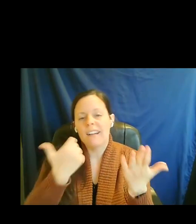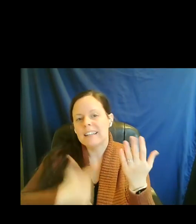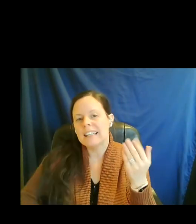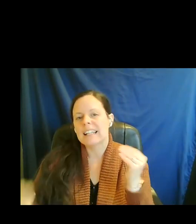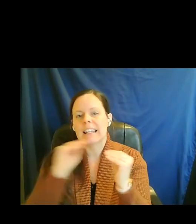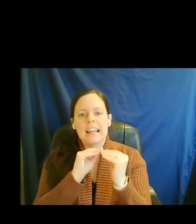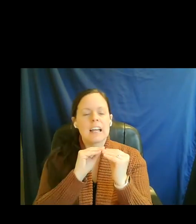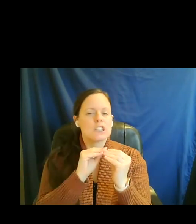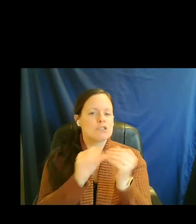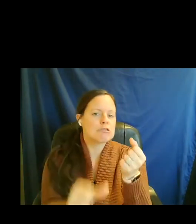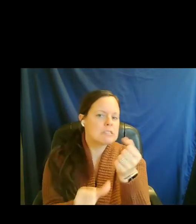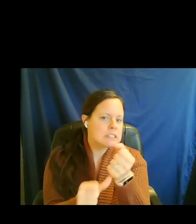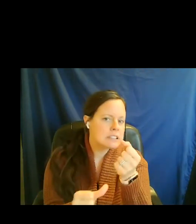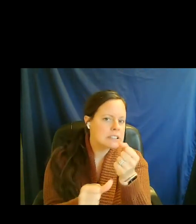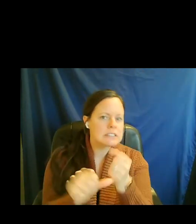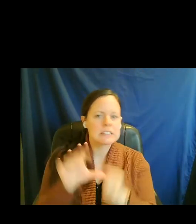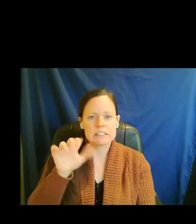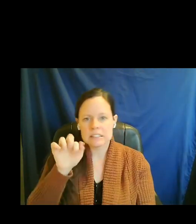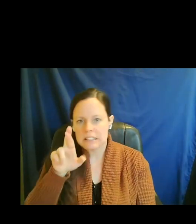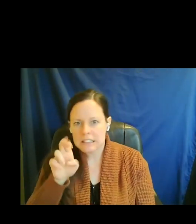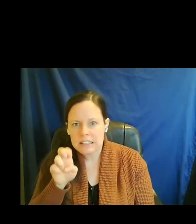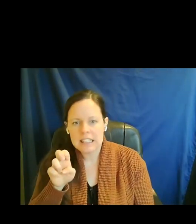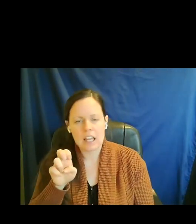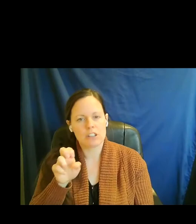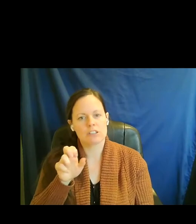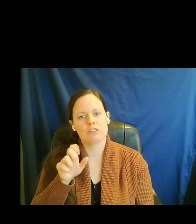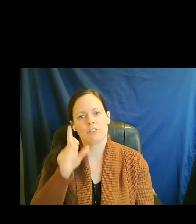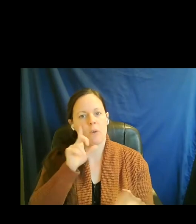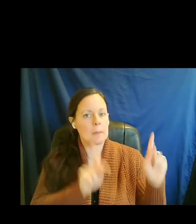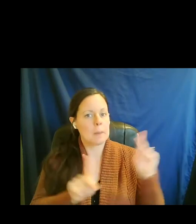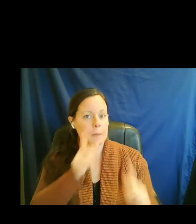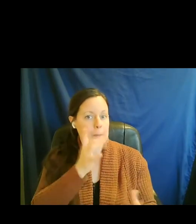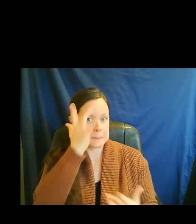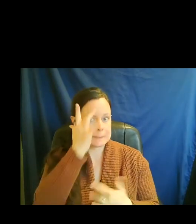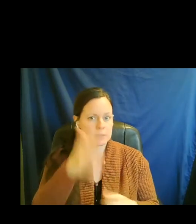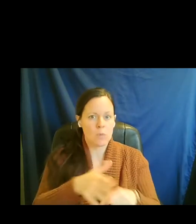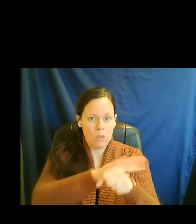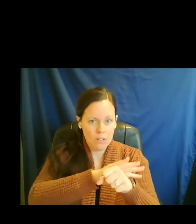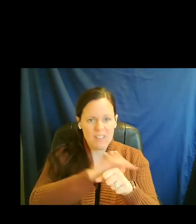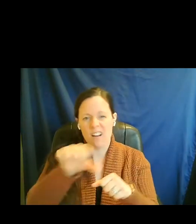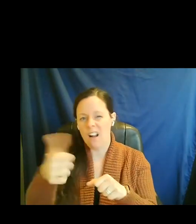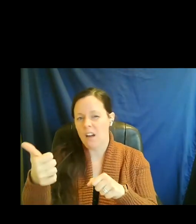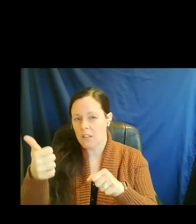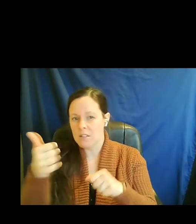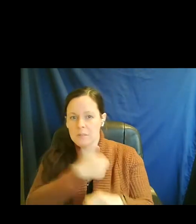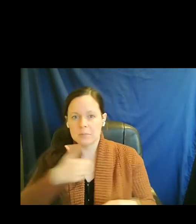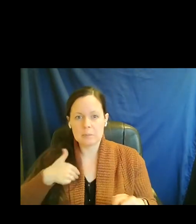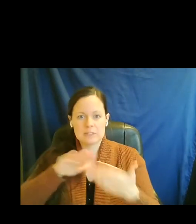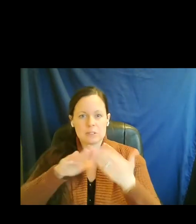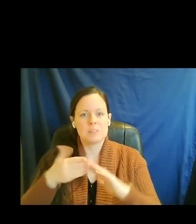and care and expertise to our COVID population and other members of our community in the intensive care unit.